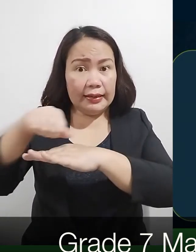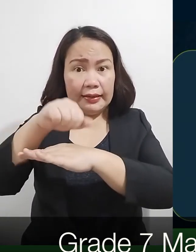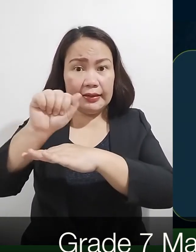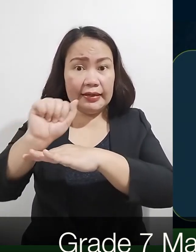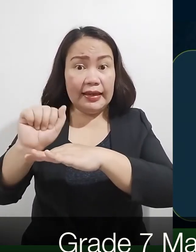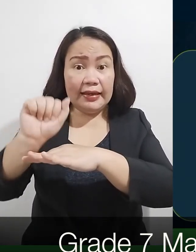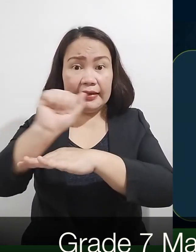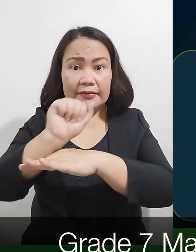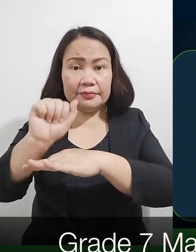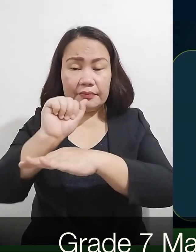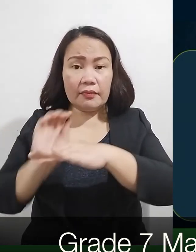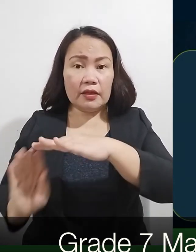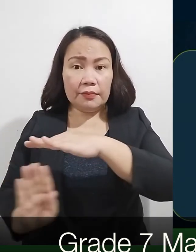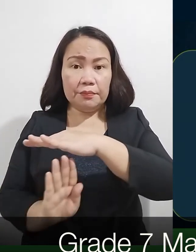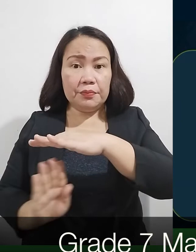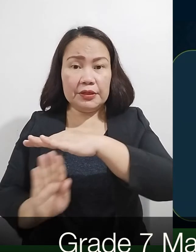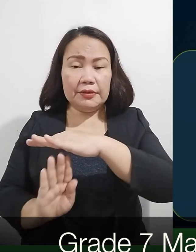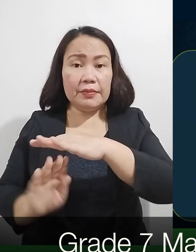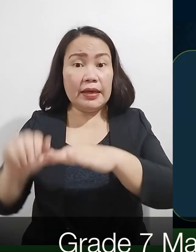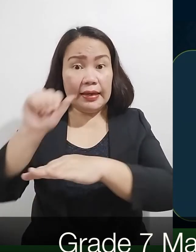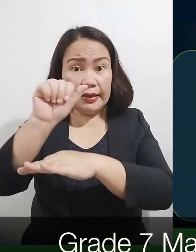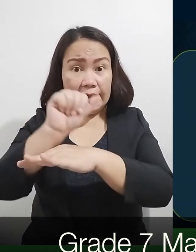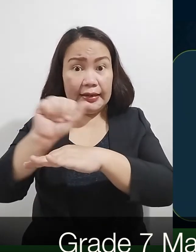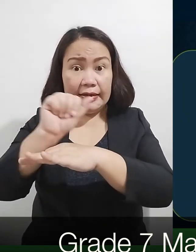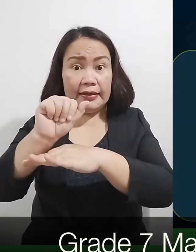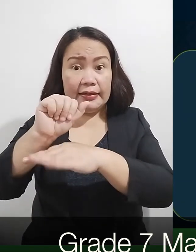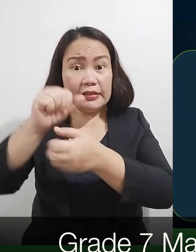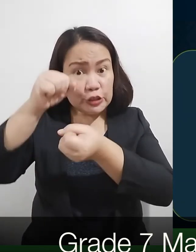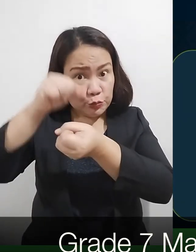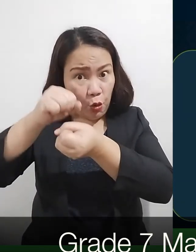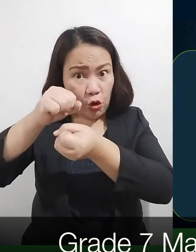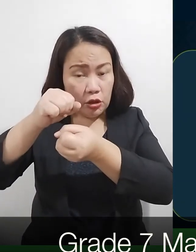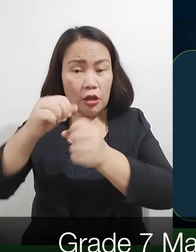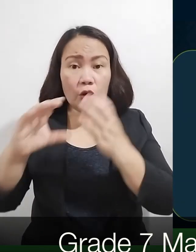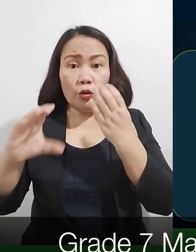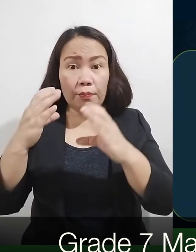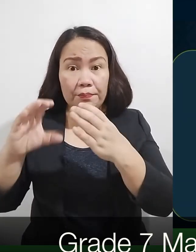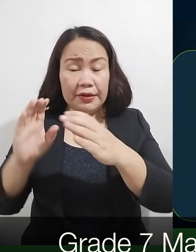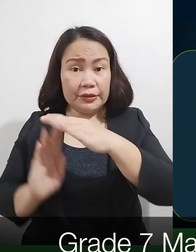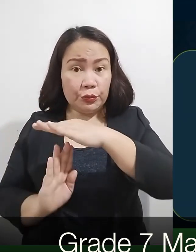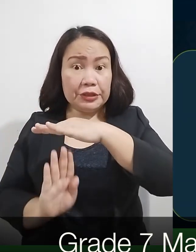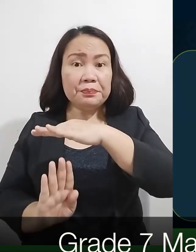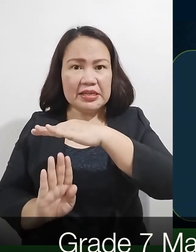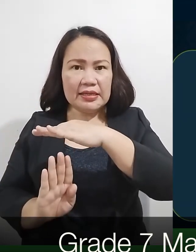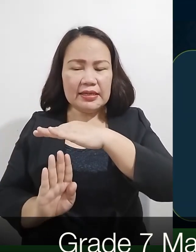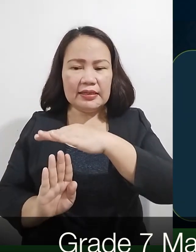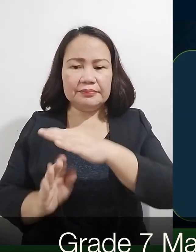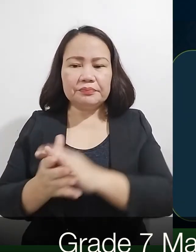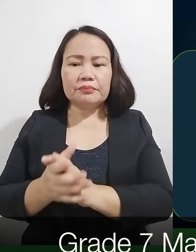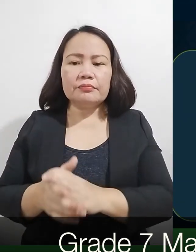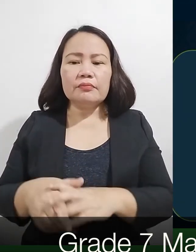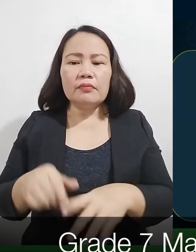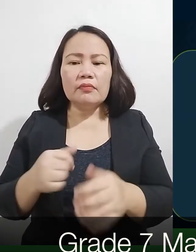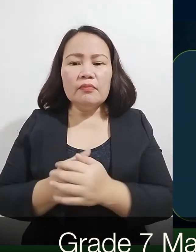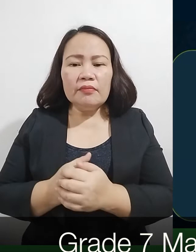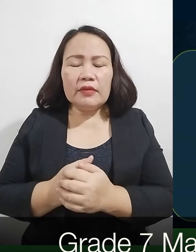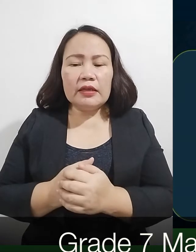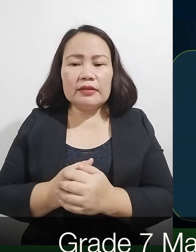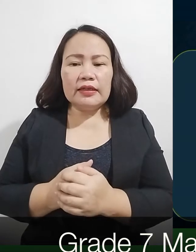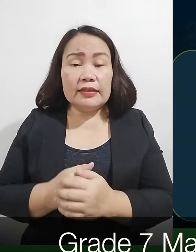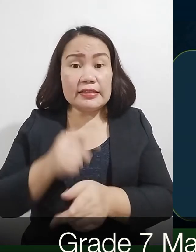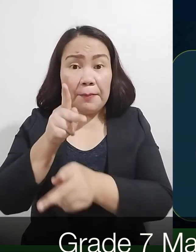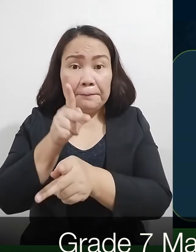denominator kapag rational numbers. So, A is less than B. So, if your A is less than the value